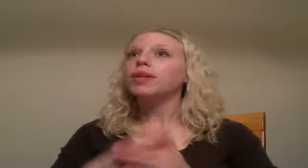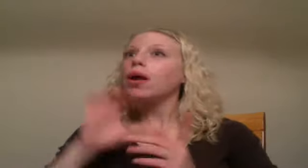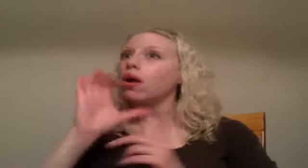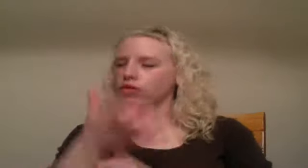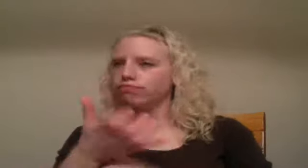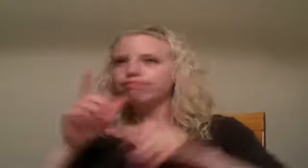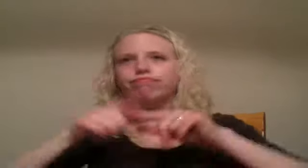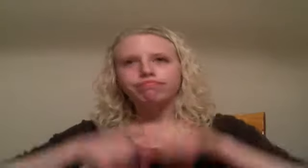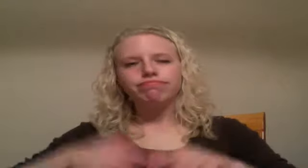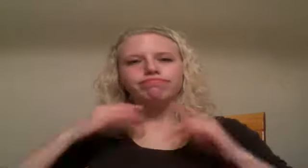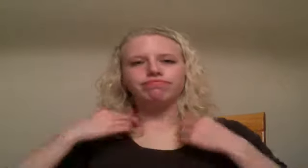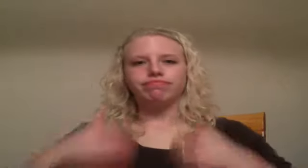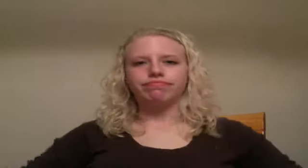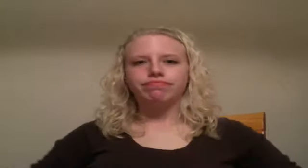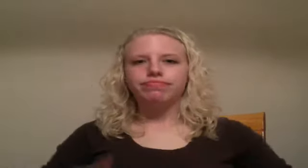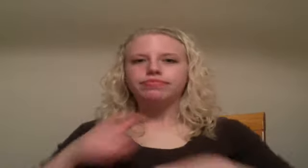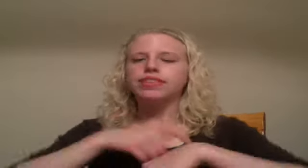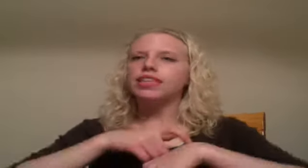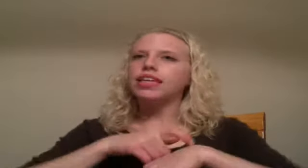most underrated force on our behavior.